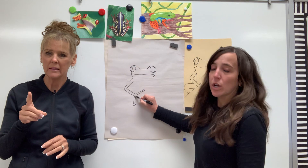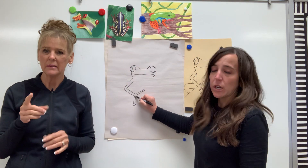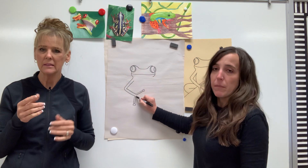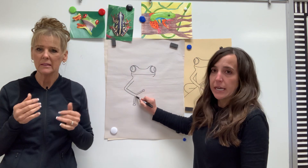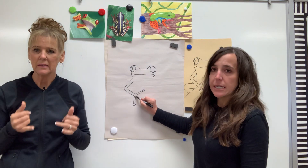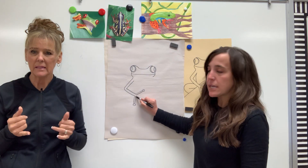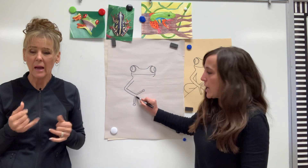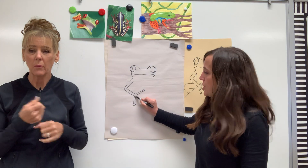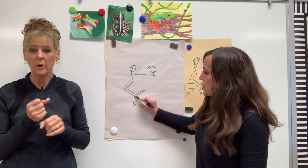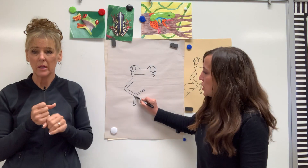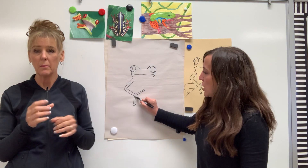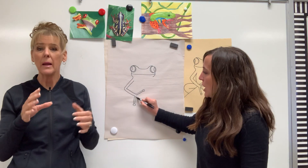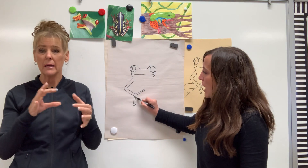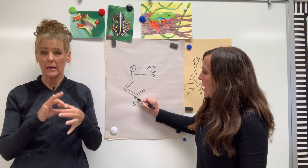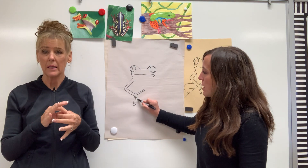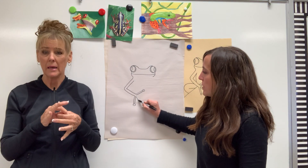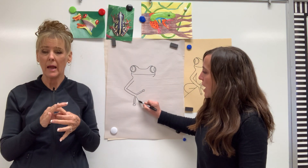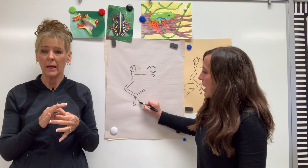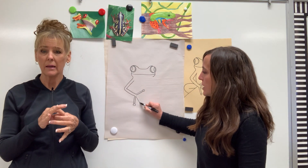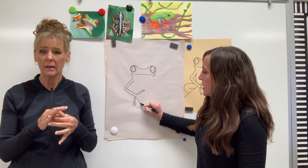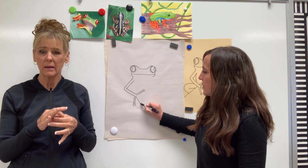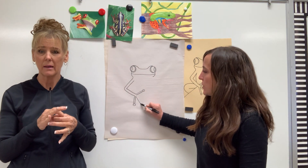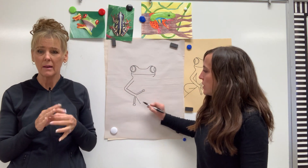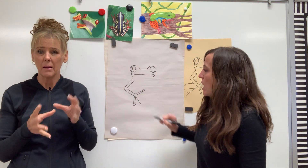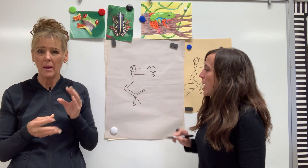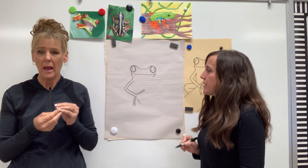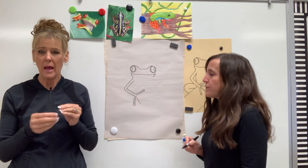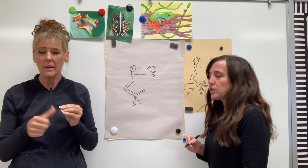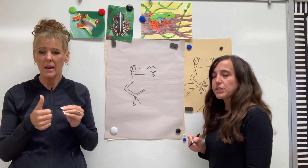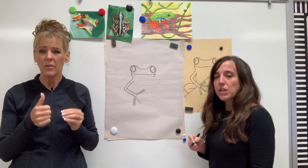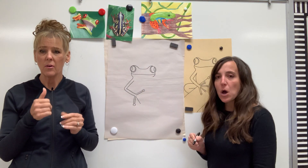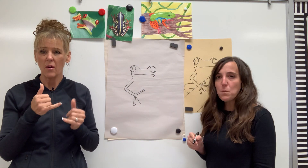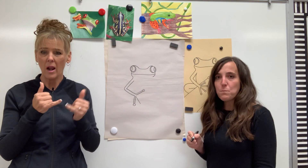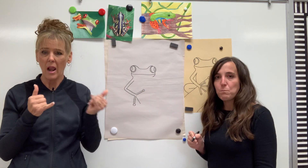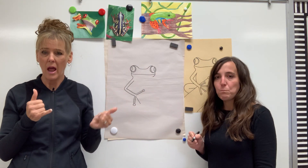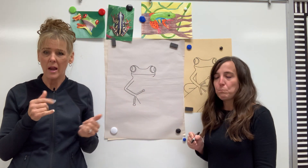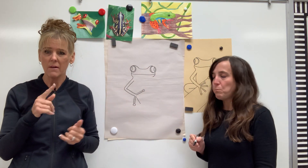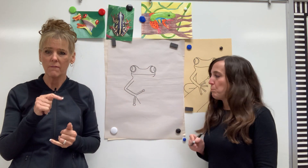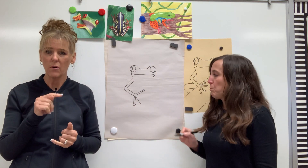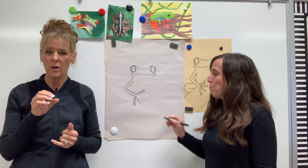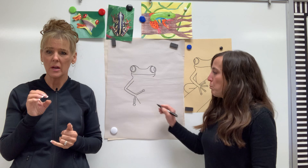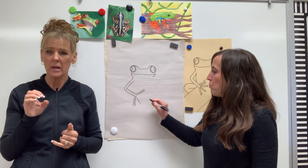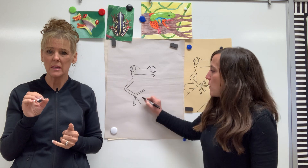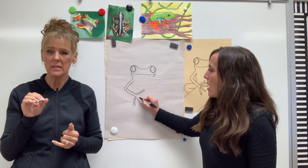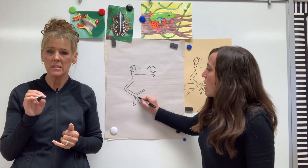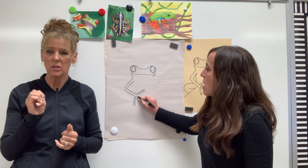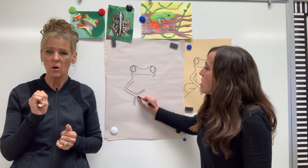Now we're gonna make it touch. And I'm gonna add another line for his toe.